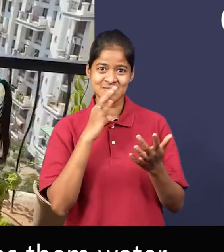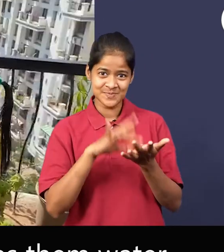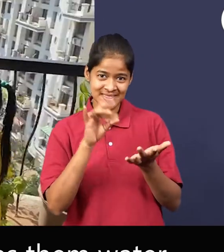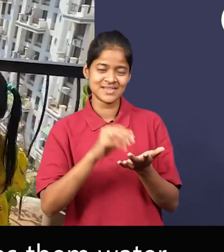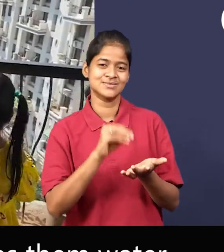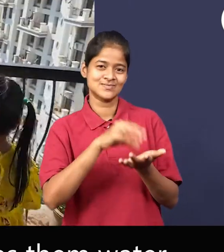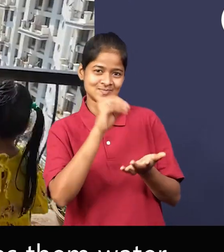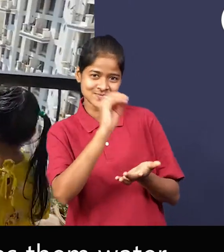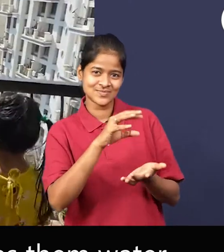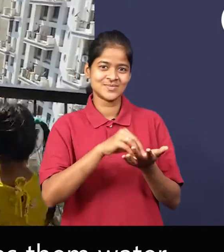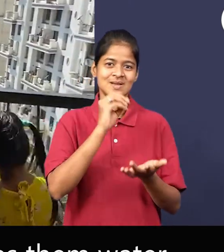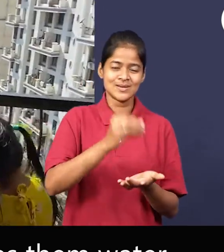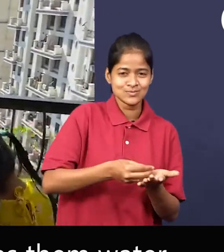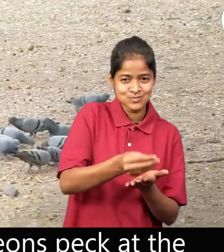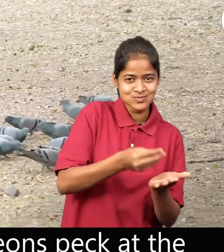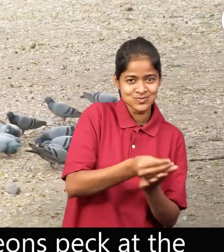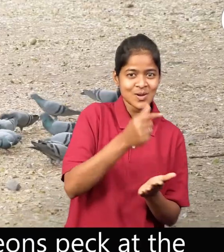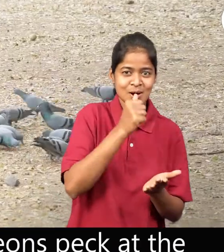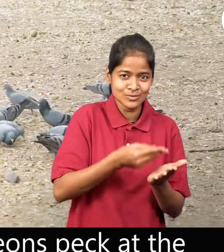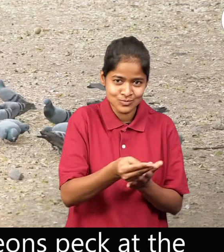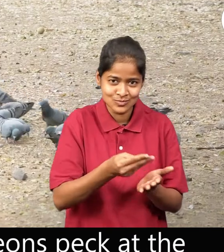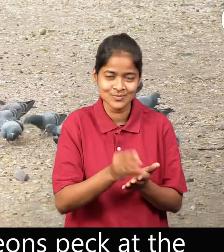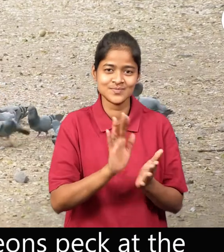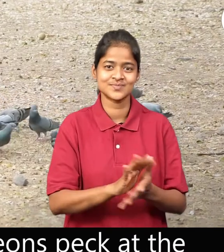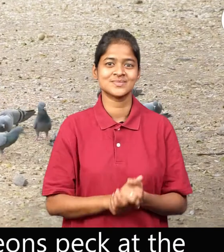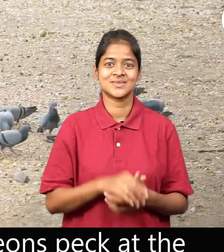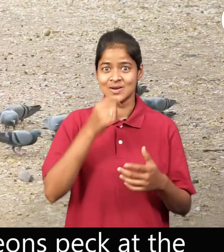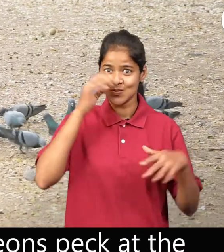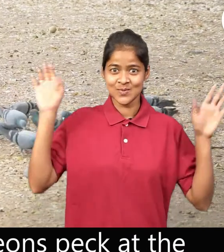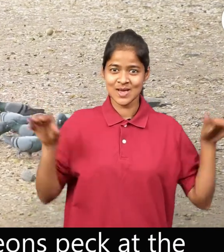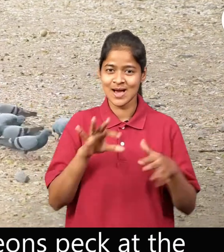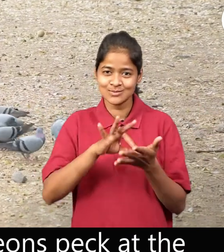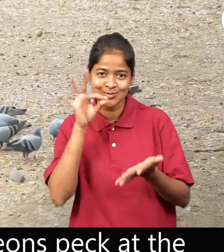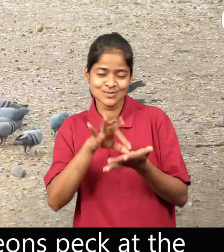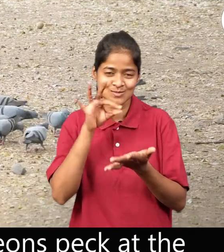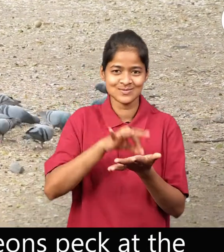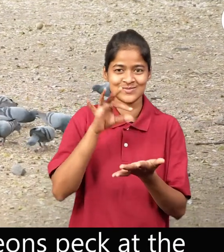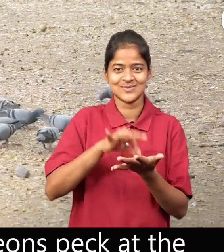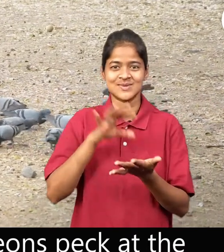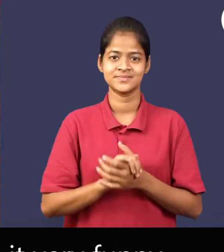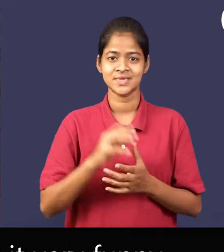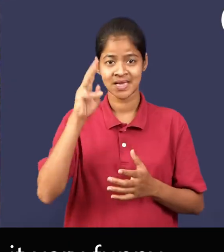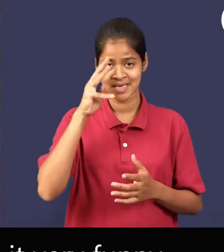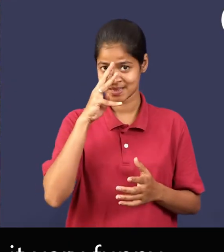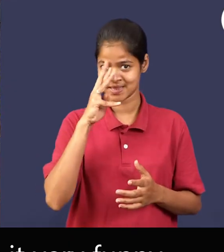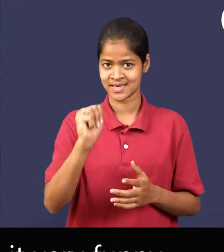also gives them water when the pigeons peck at the seeds with their beaks monica